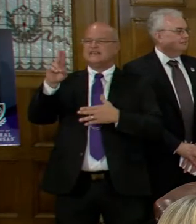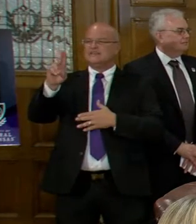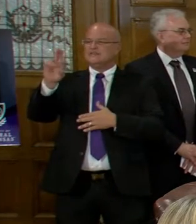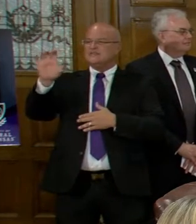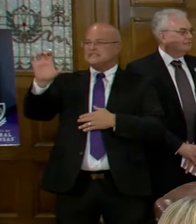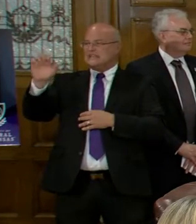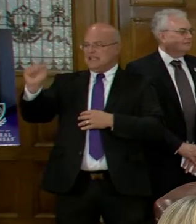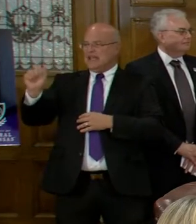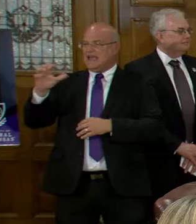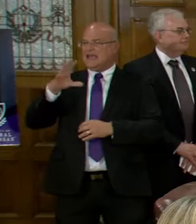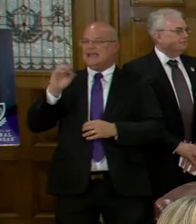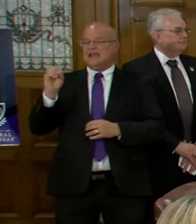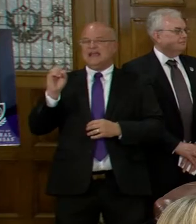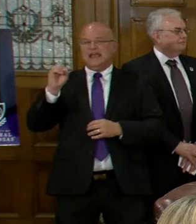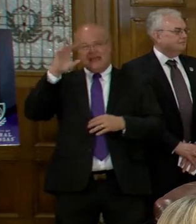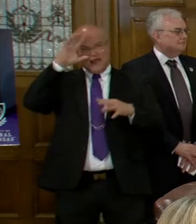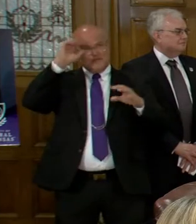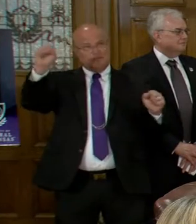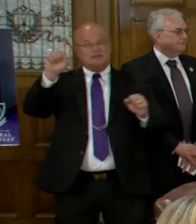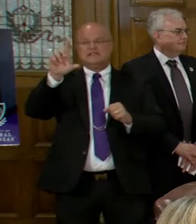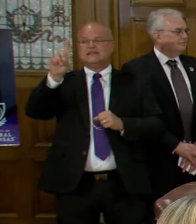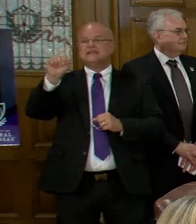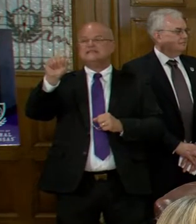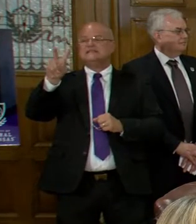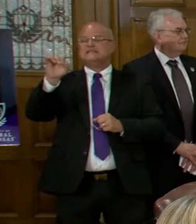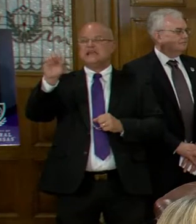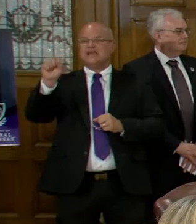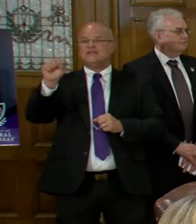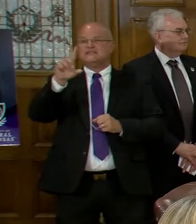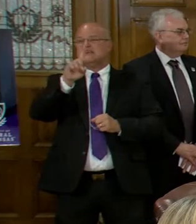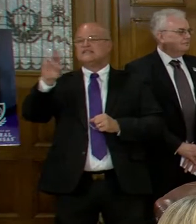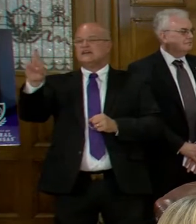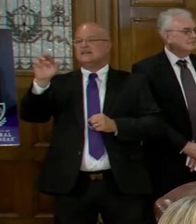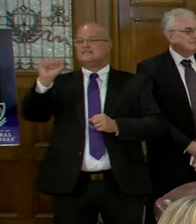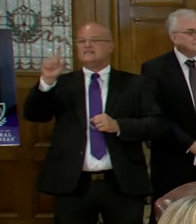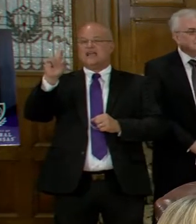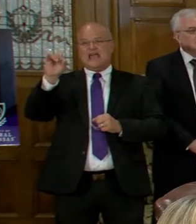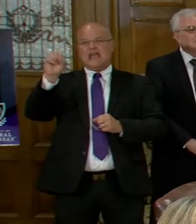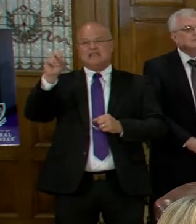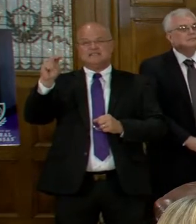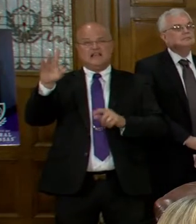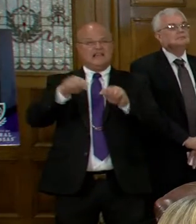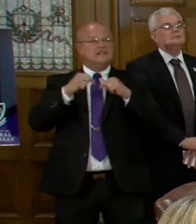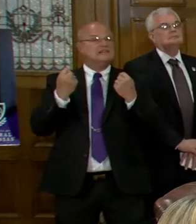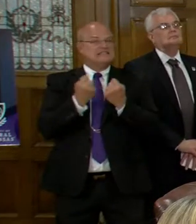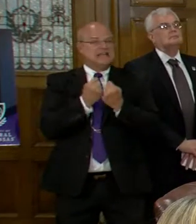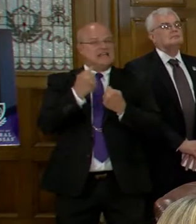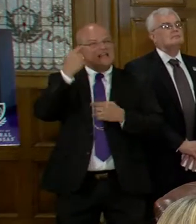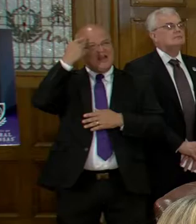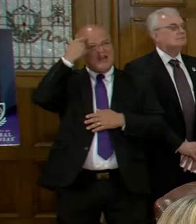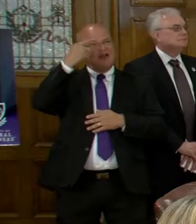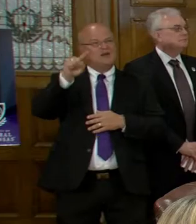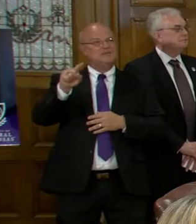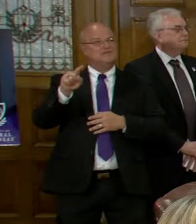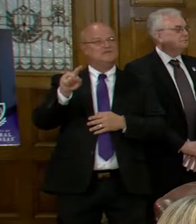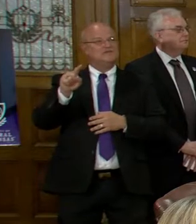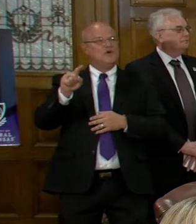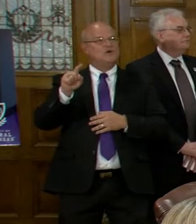UCA and President Davis and Dr. Addison and their teams for being